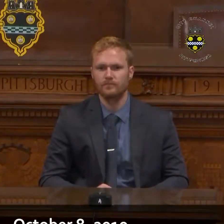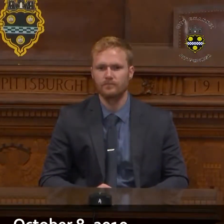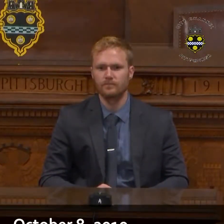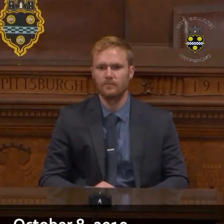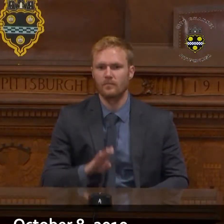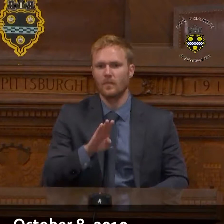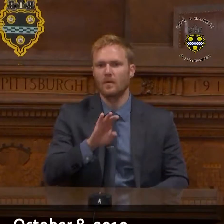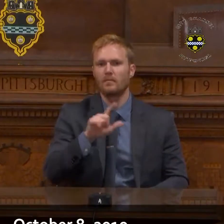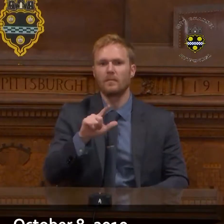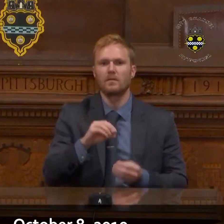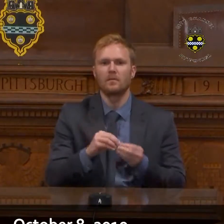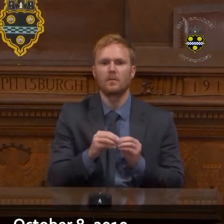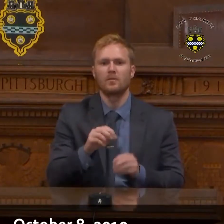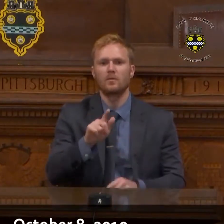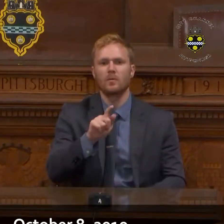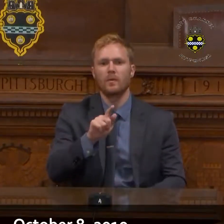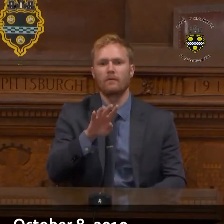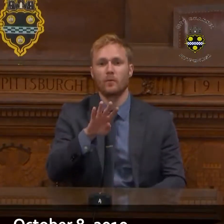Bill Number